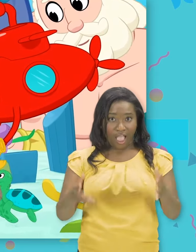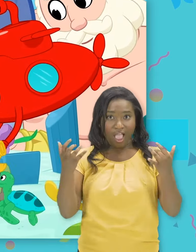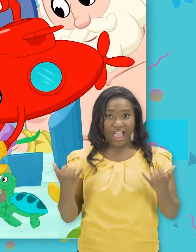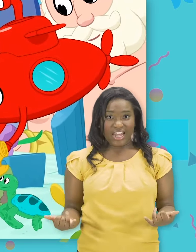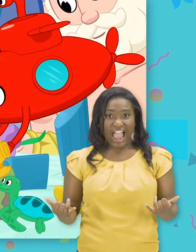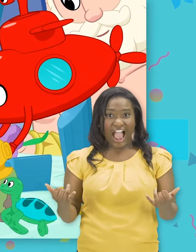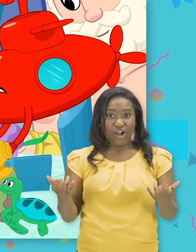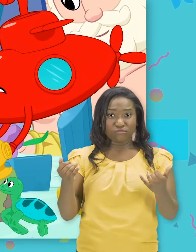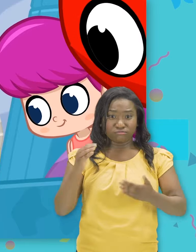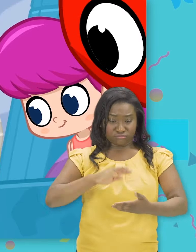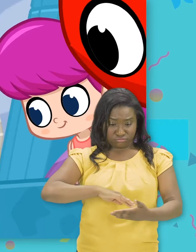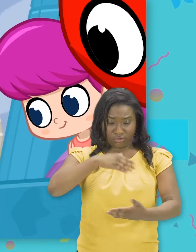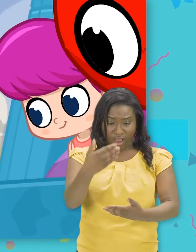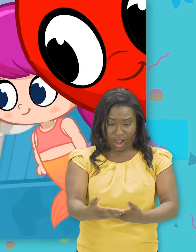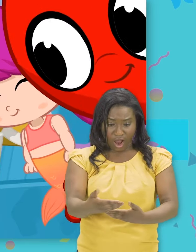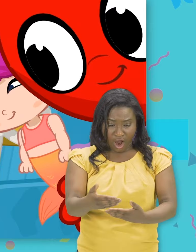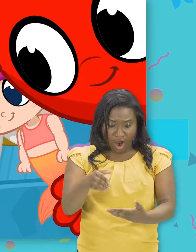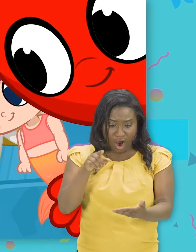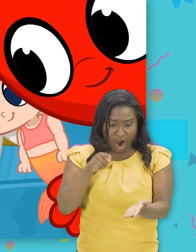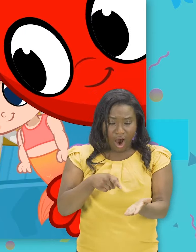Now let's see what's inside.